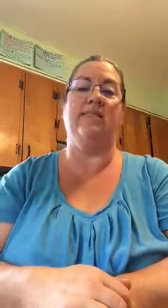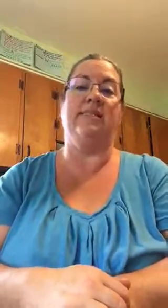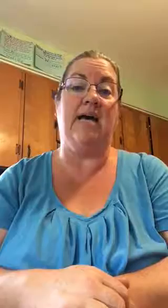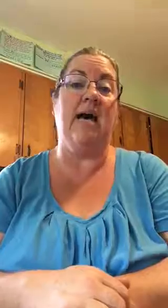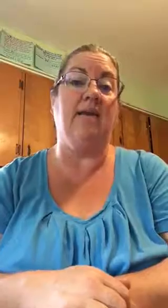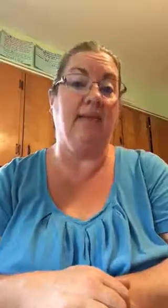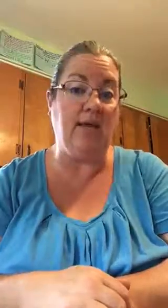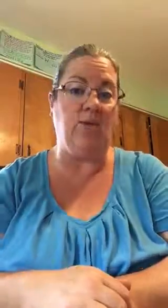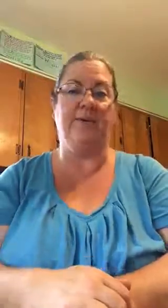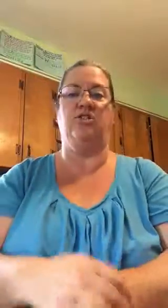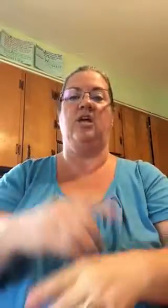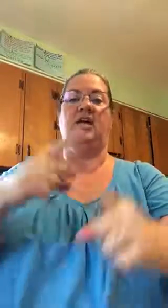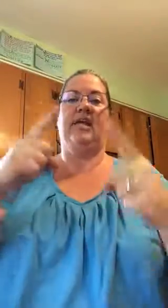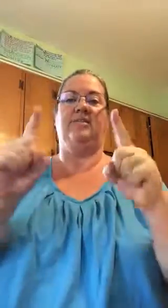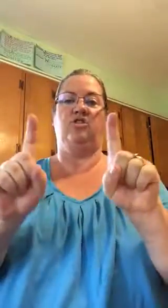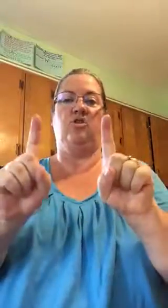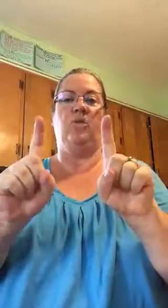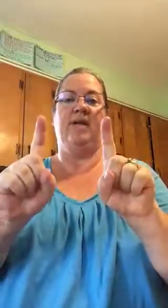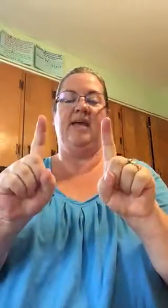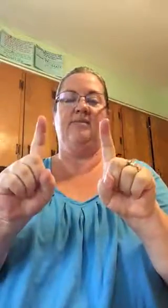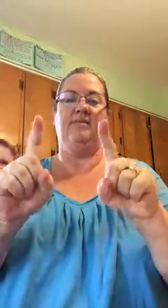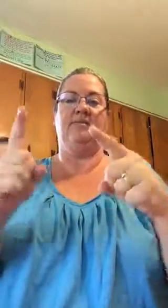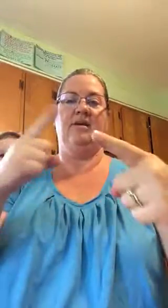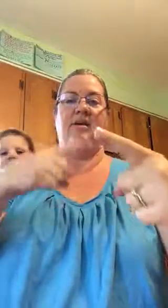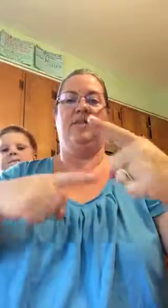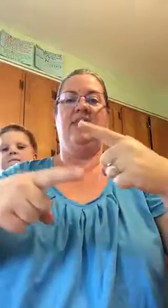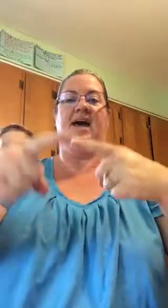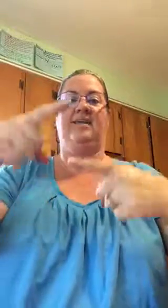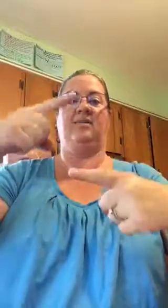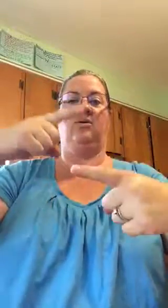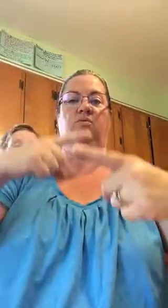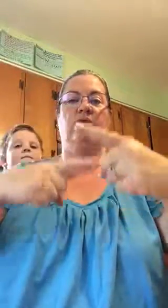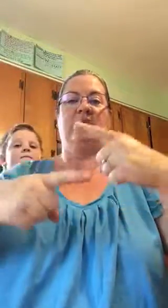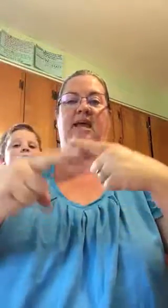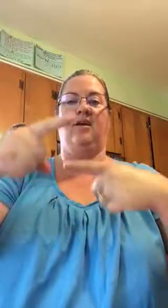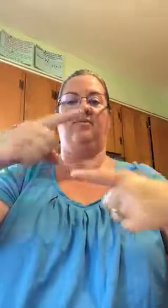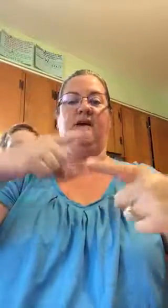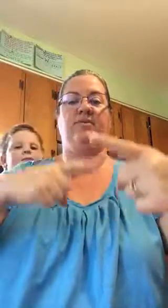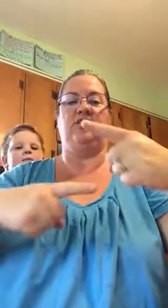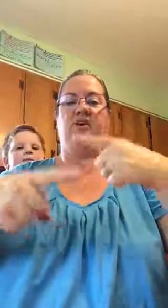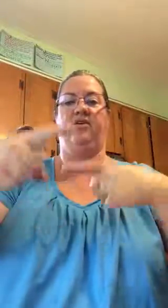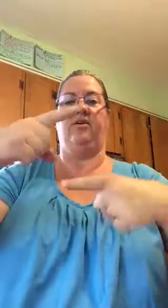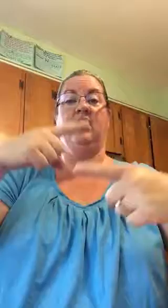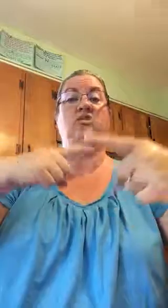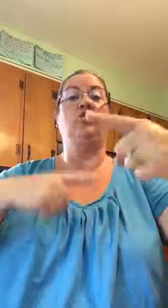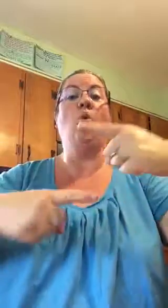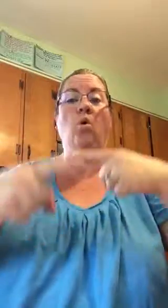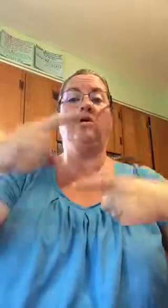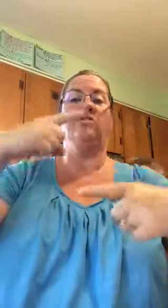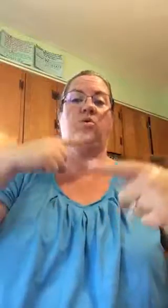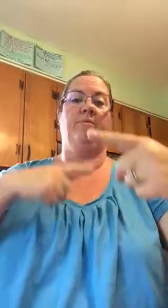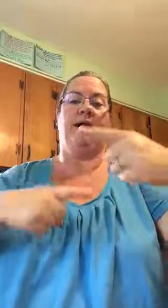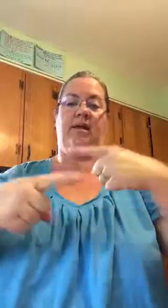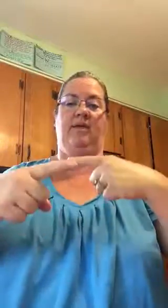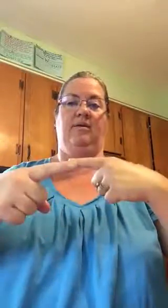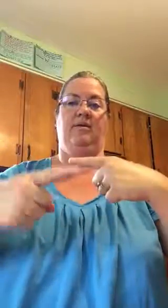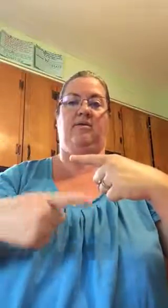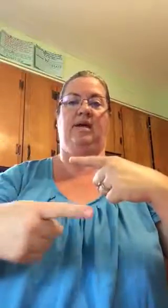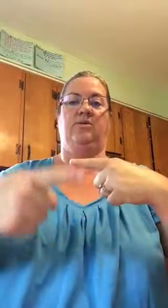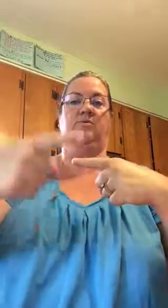in sign language. It's 2 one hands that rotate around each other towards your body. Okay, so I'm